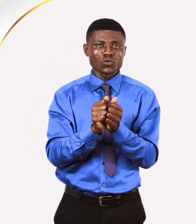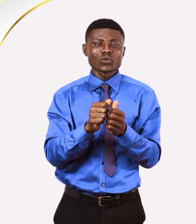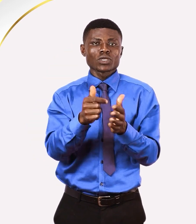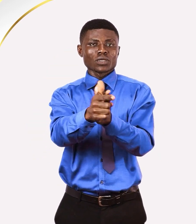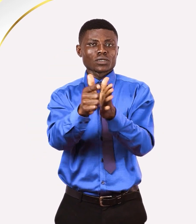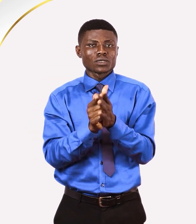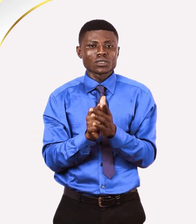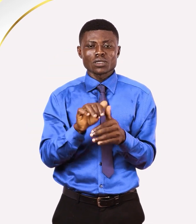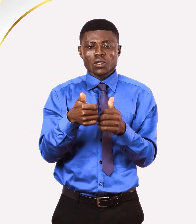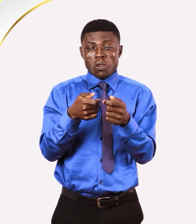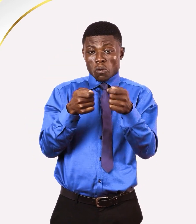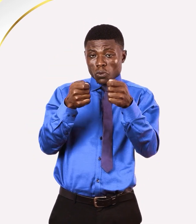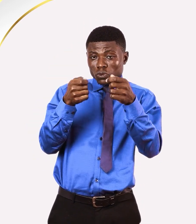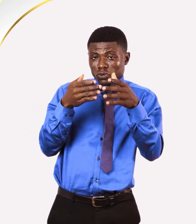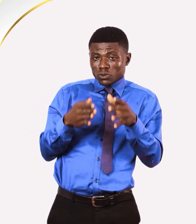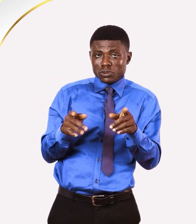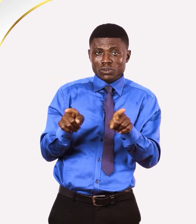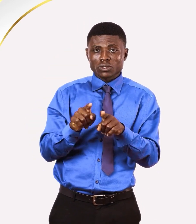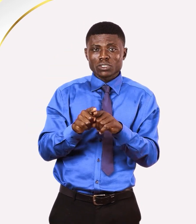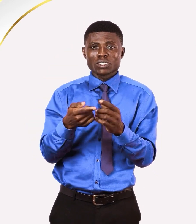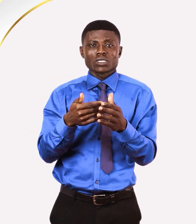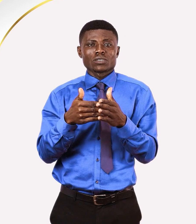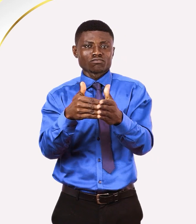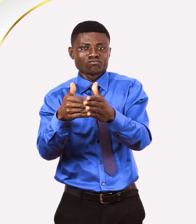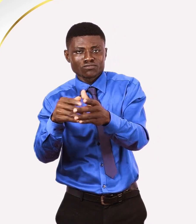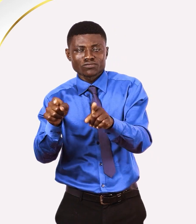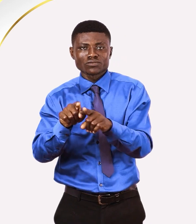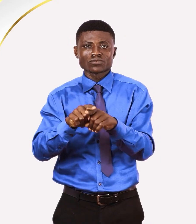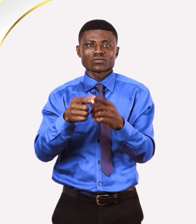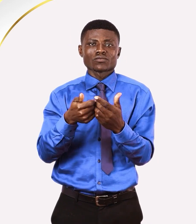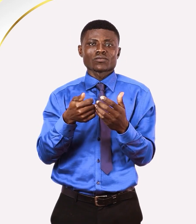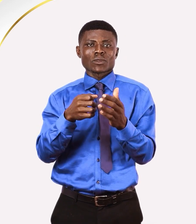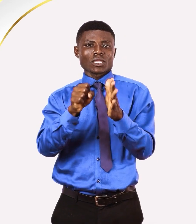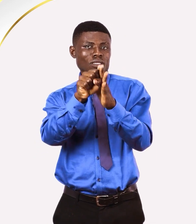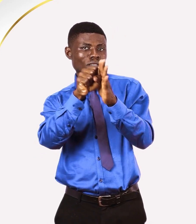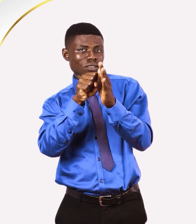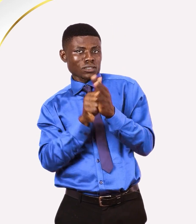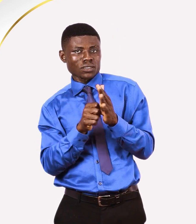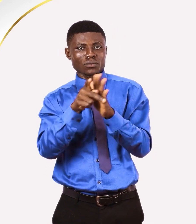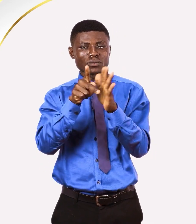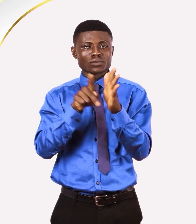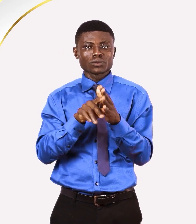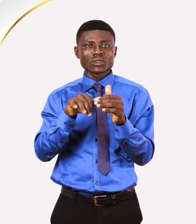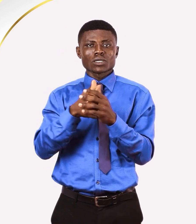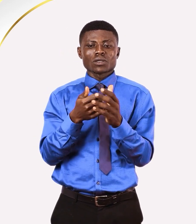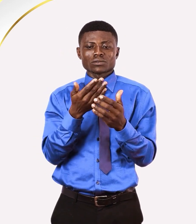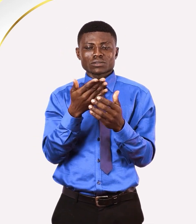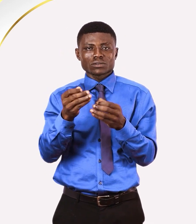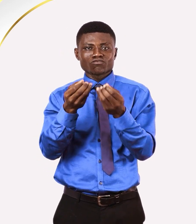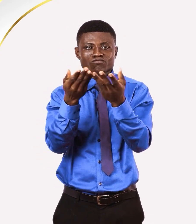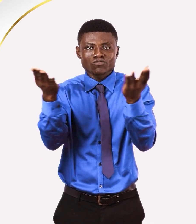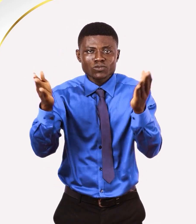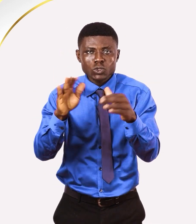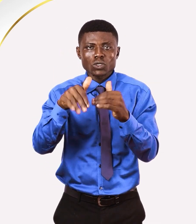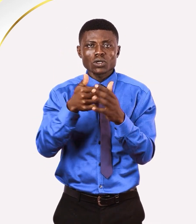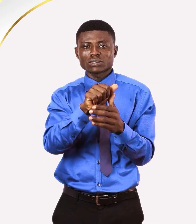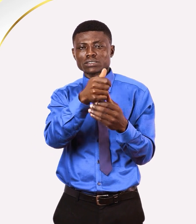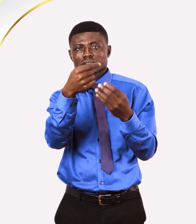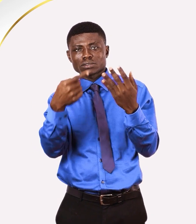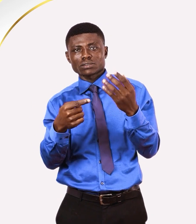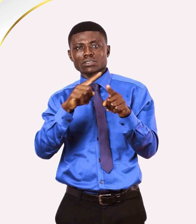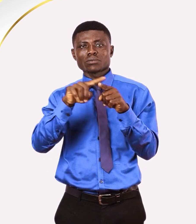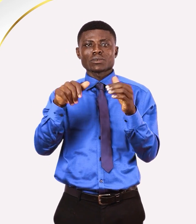with laws, regulations, guidelines, statements of principle, circulars,